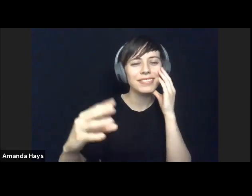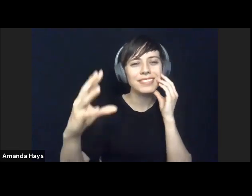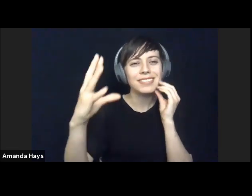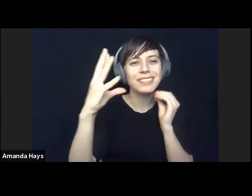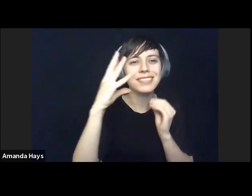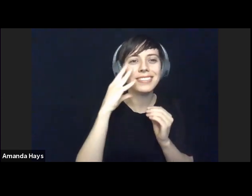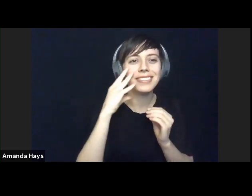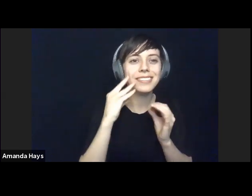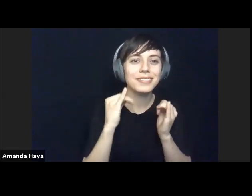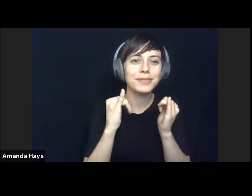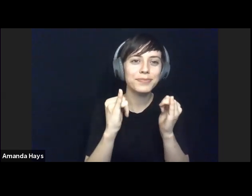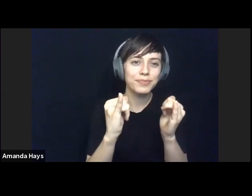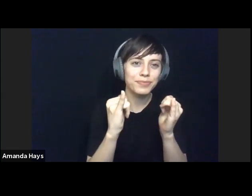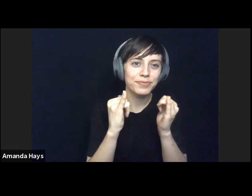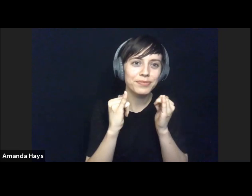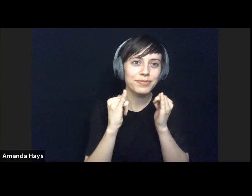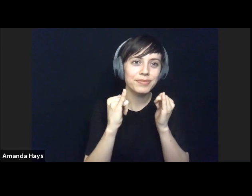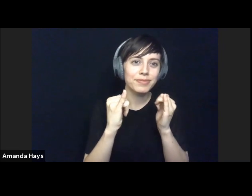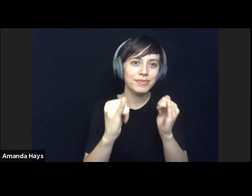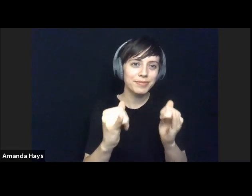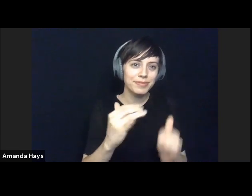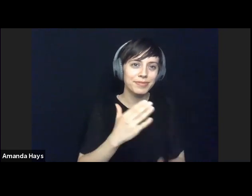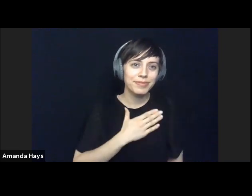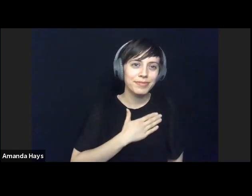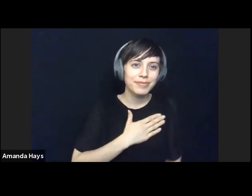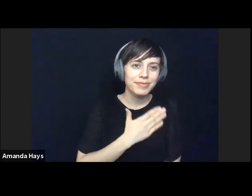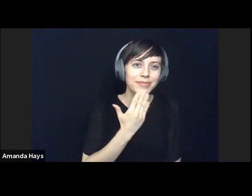getting better, my love.